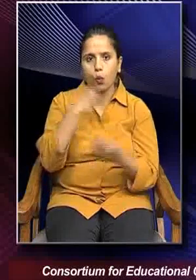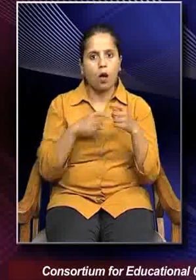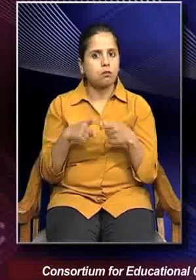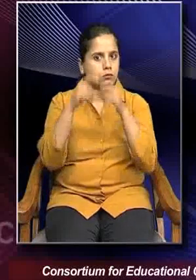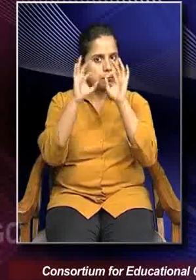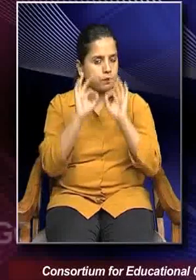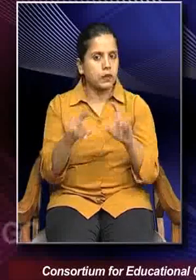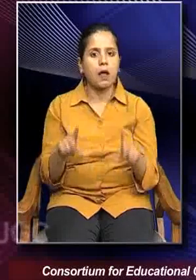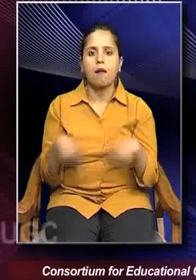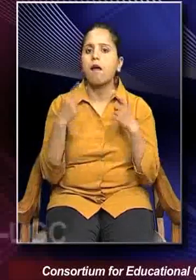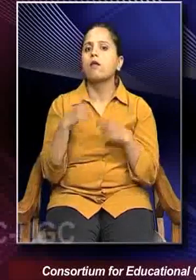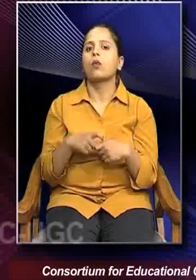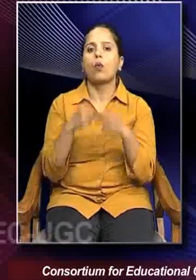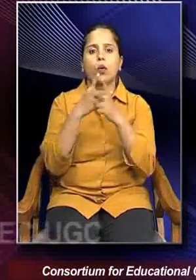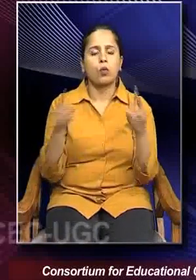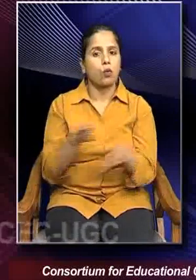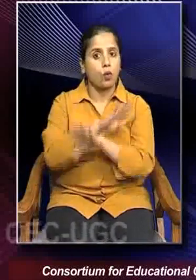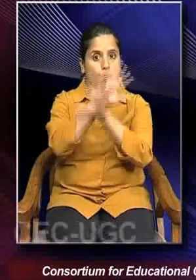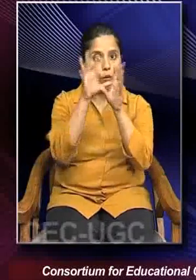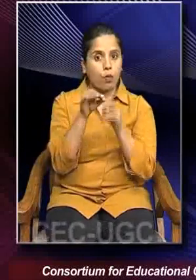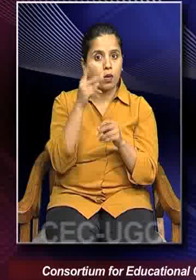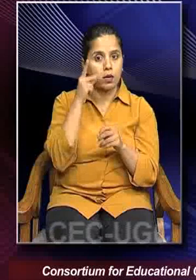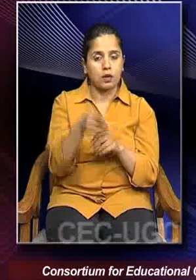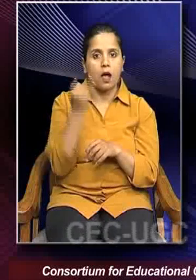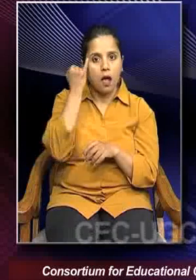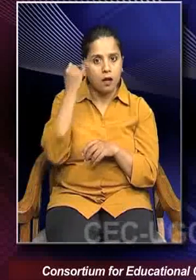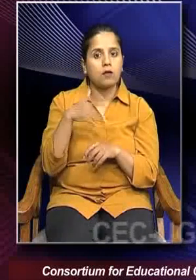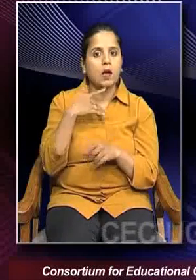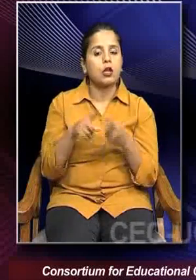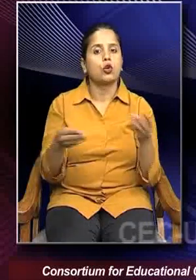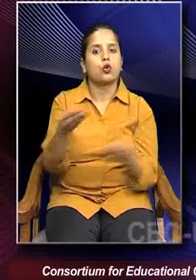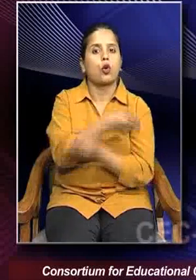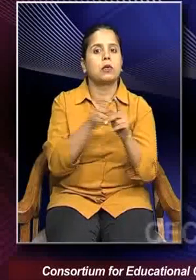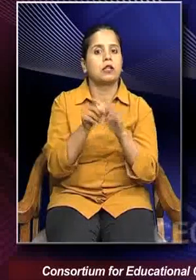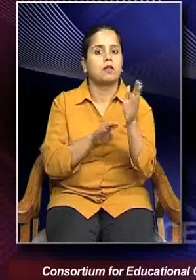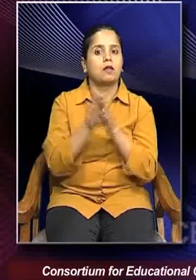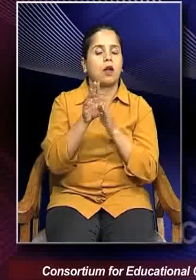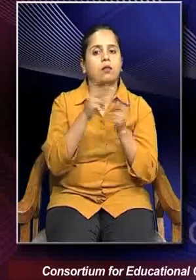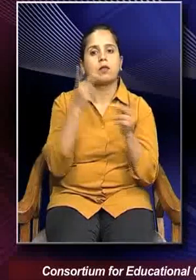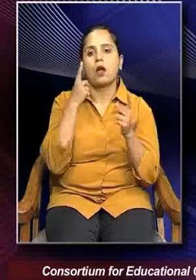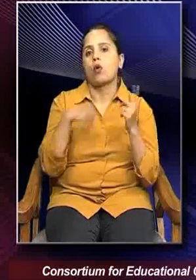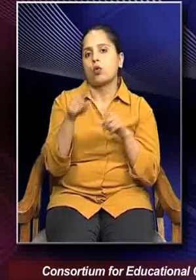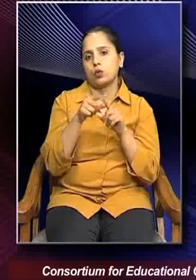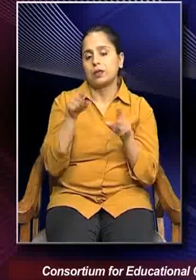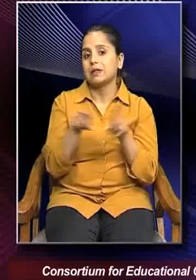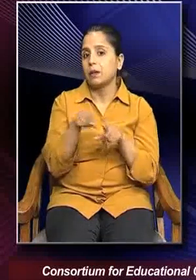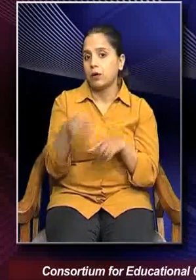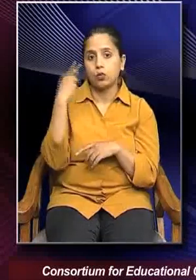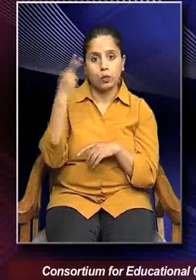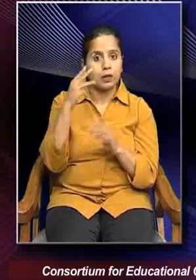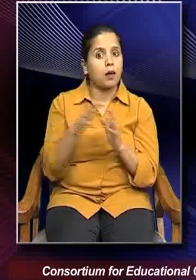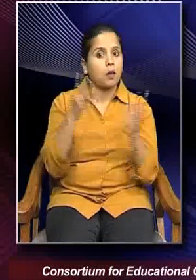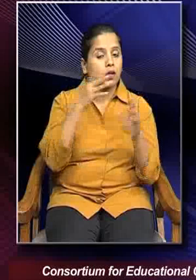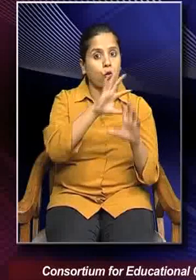quality of living. So this all put together is an idea of economic development of any nation. And so therefore, greater